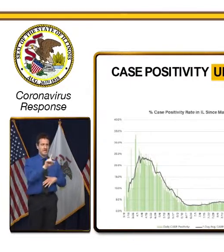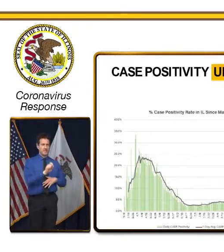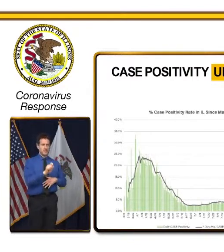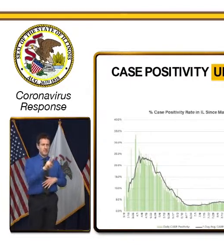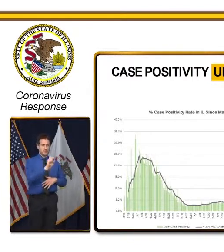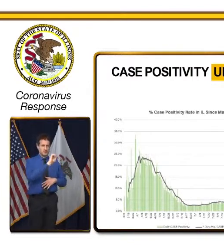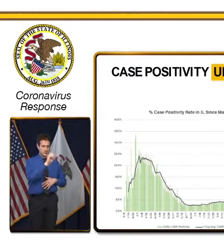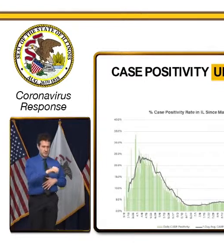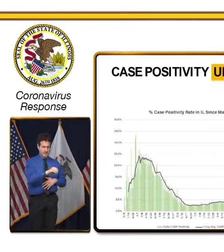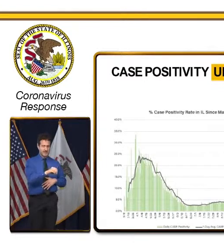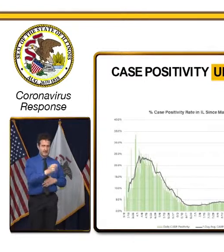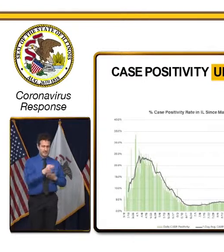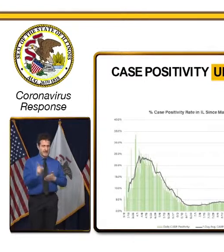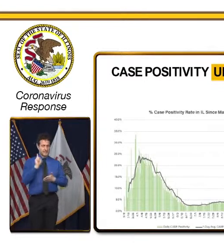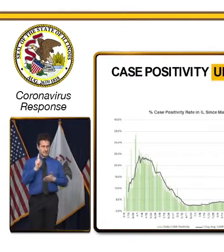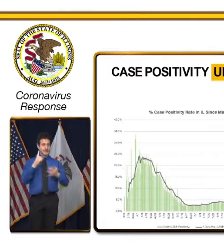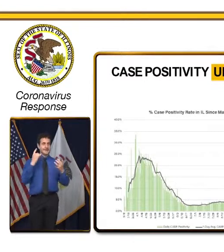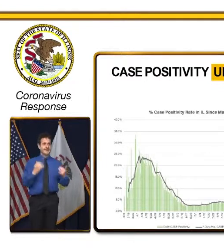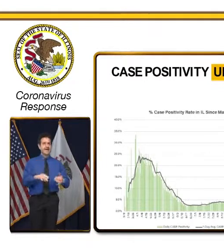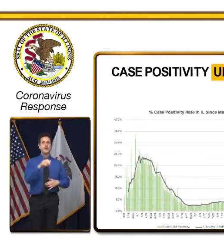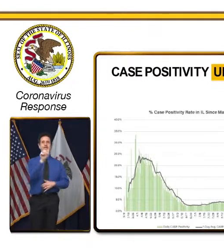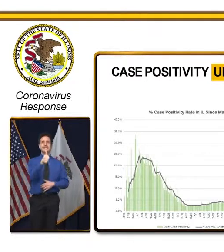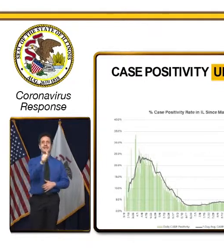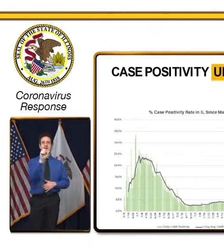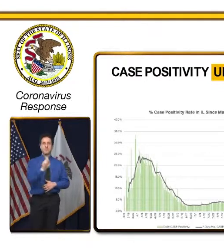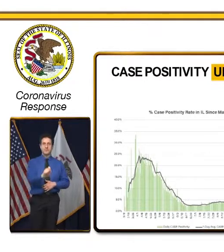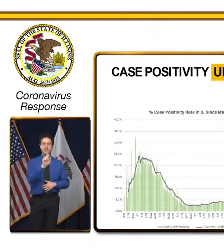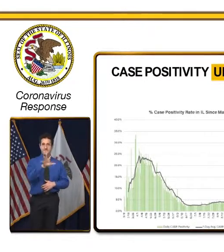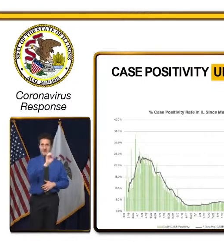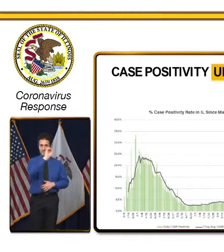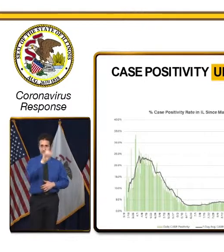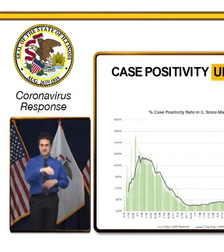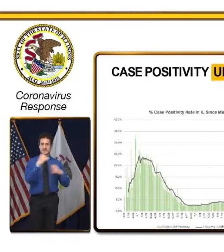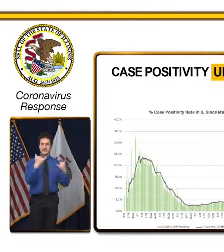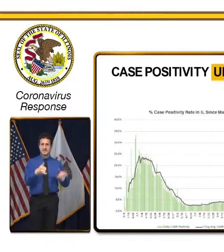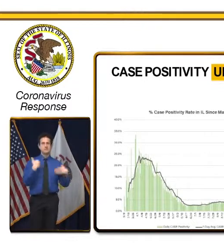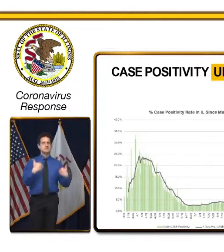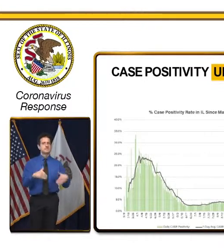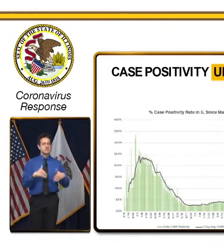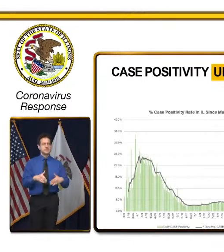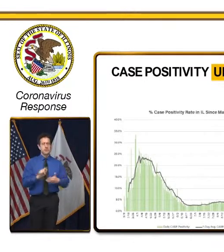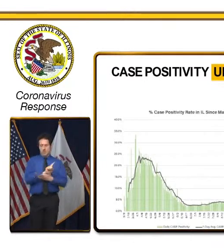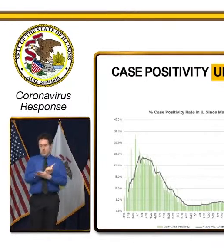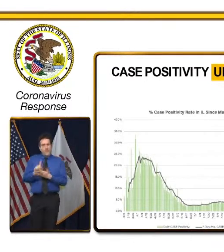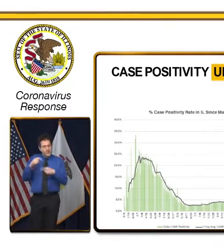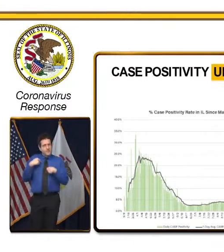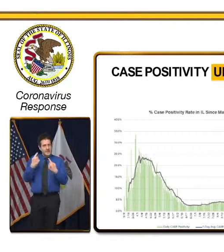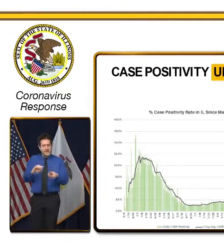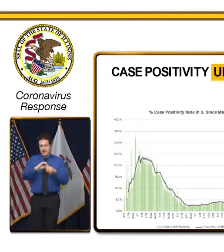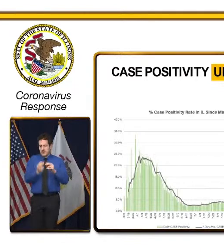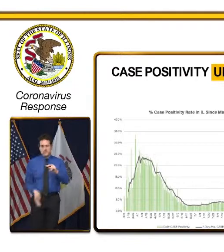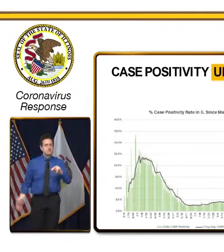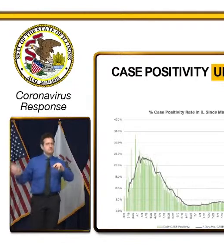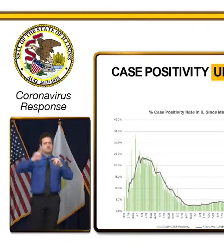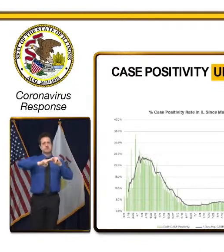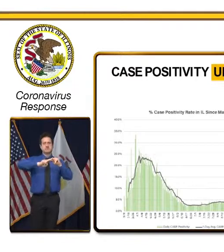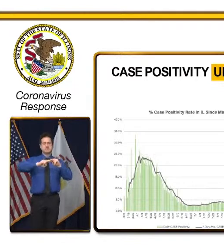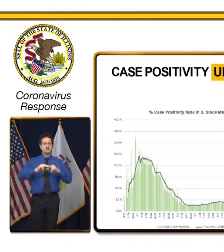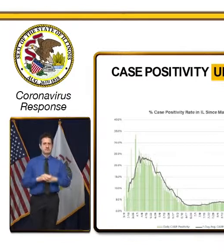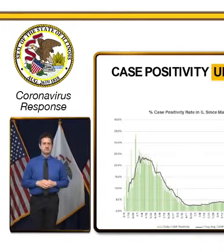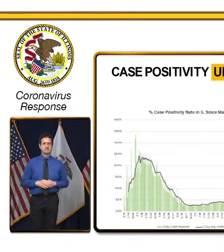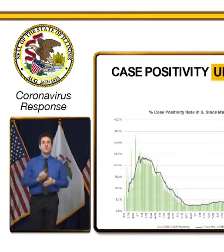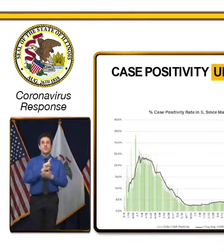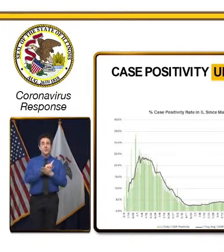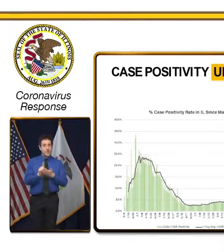8.2 then to 10.5% now. In 1 week. Yeah.